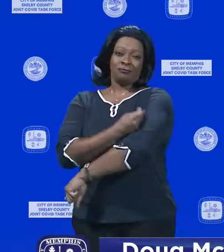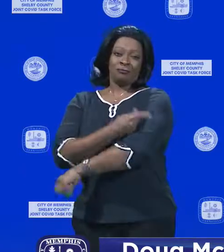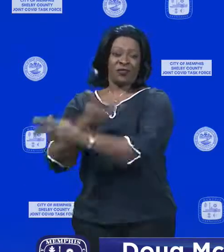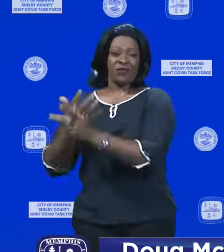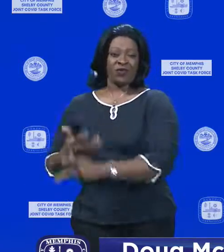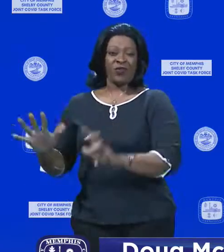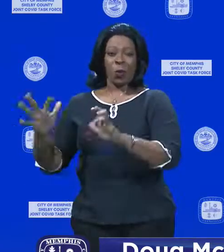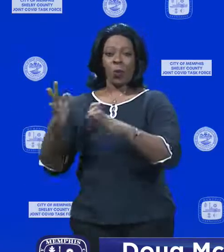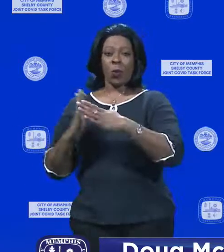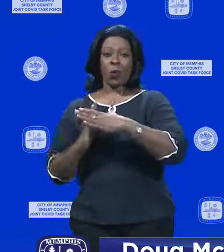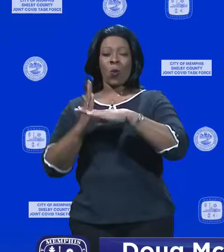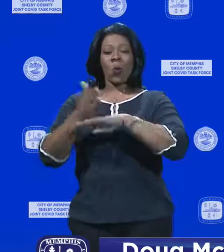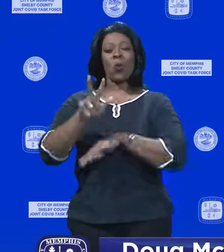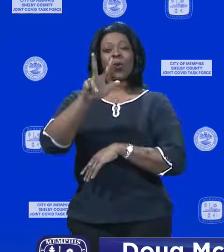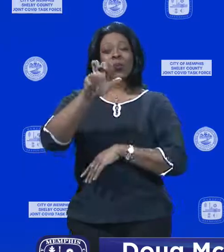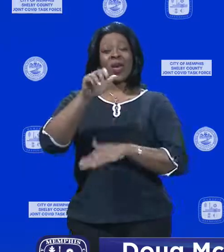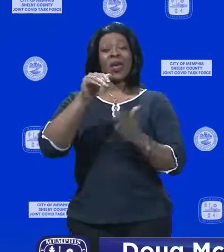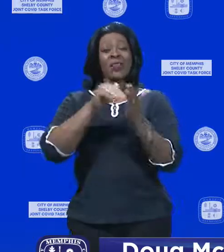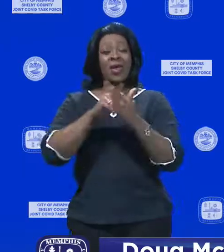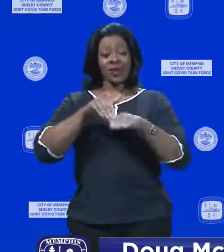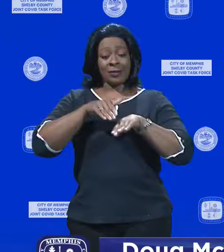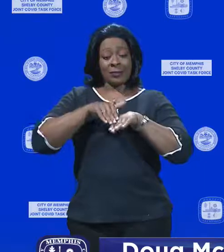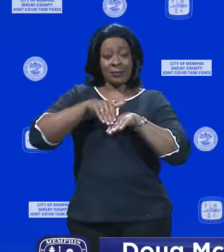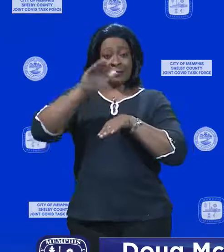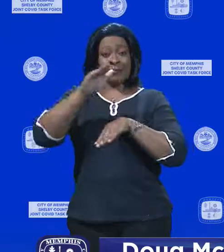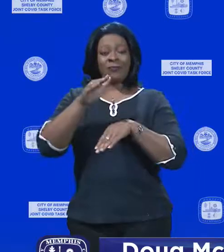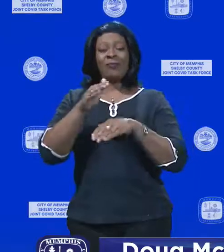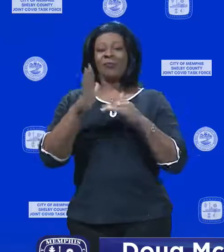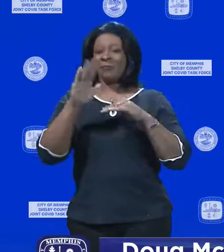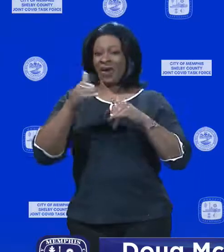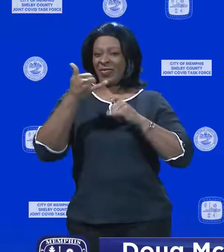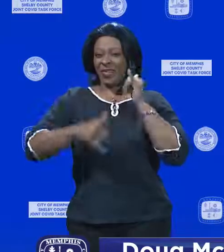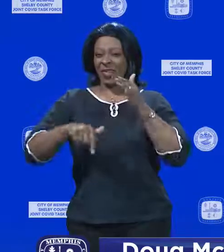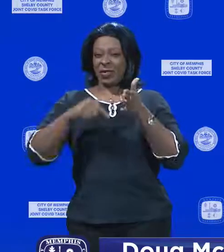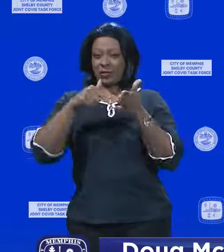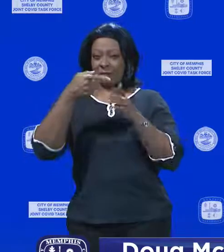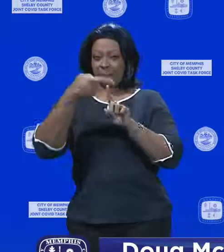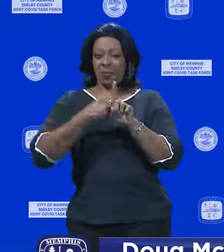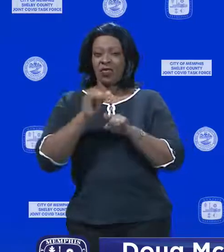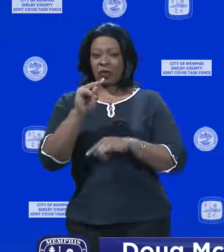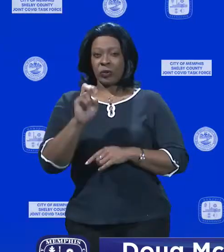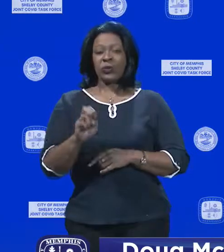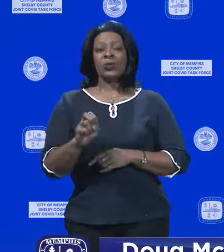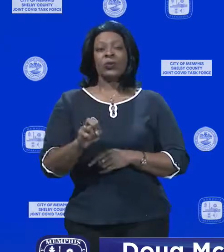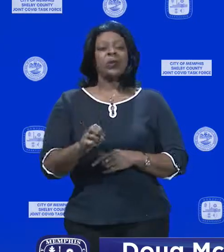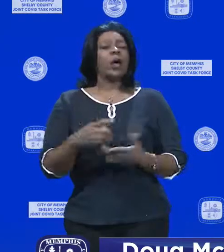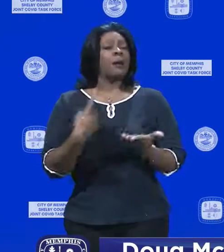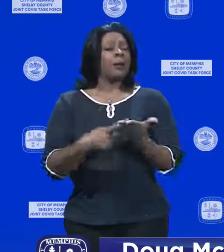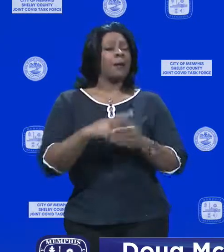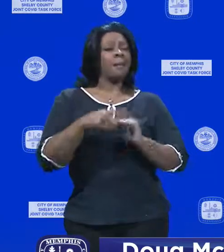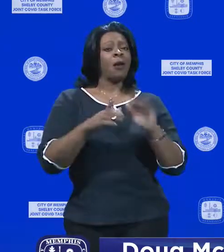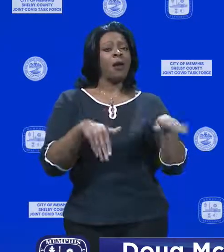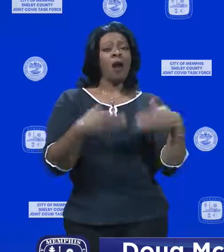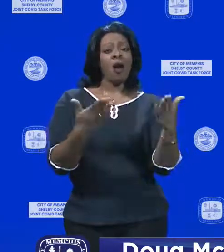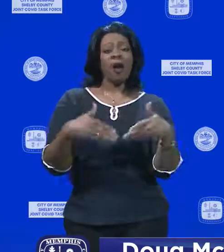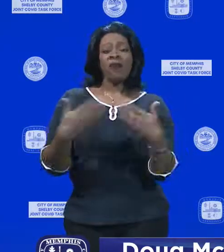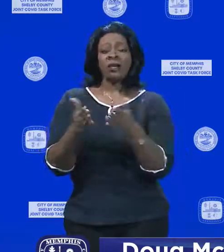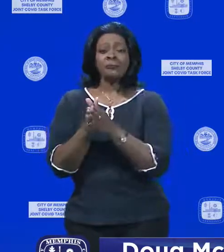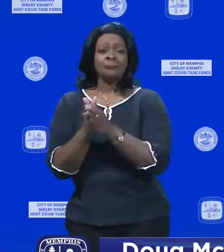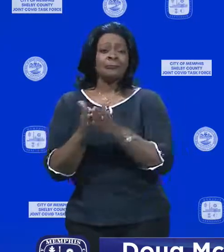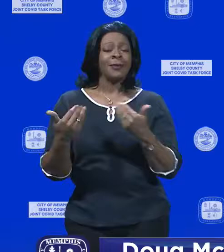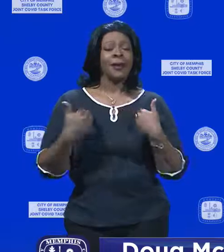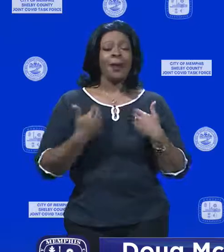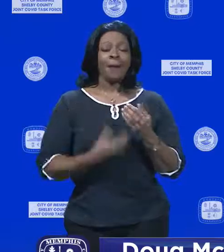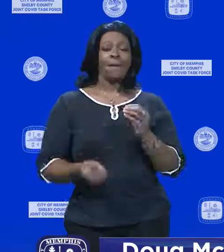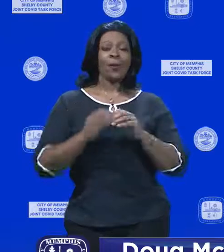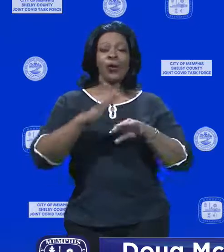that 300,000 threshold by the end of the month if we can. Let me talk a little bit about the offerings that we have. As you know, there are